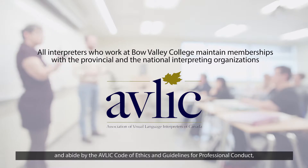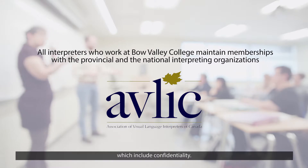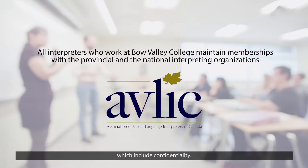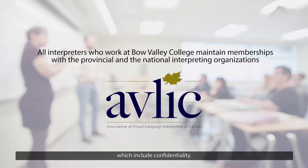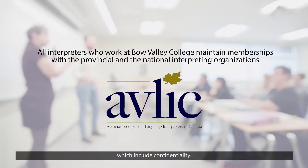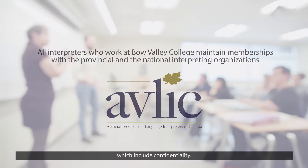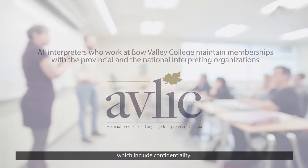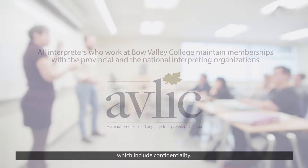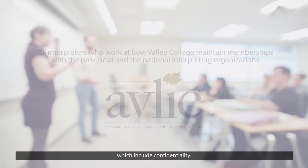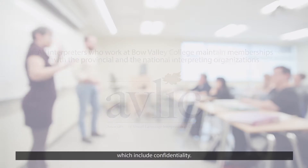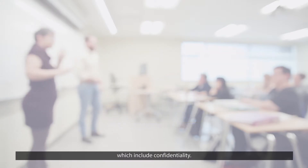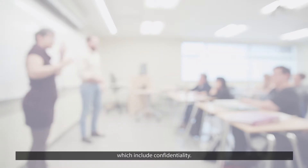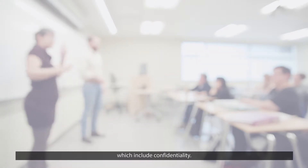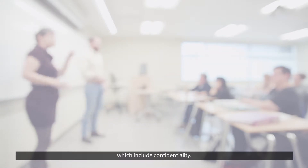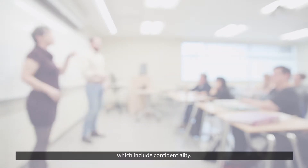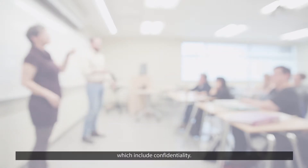which includes confidentiality.